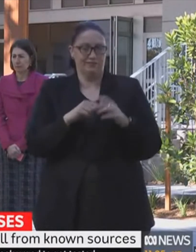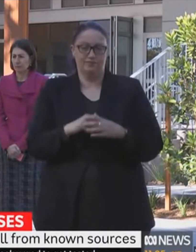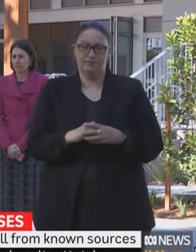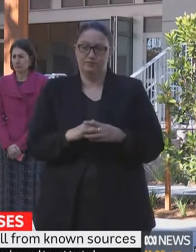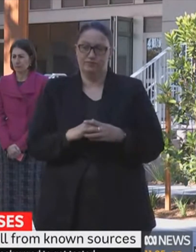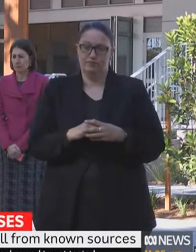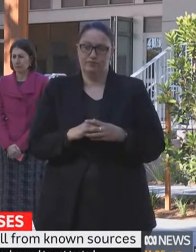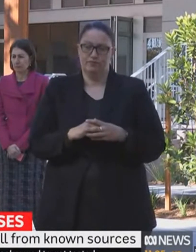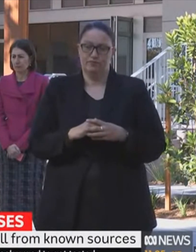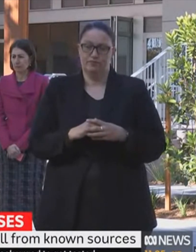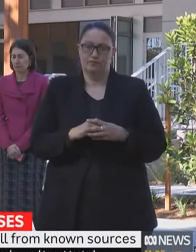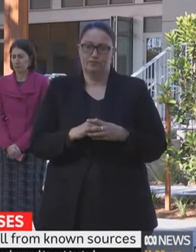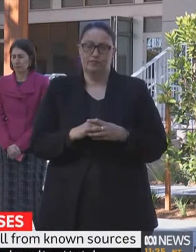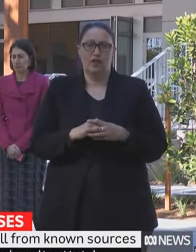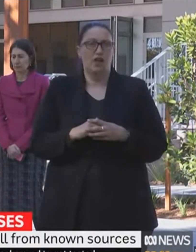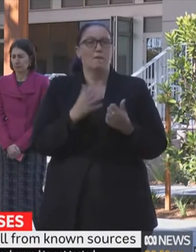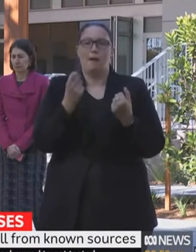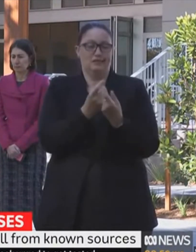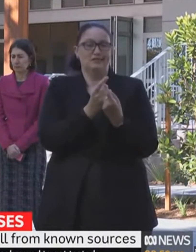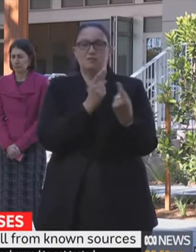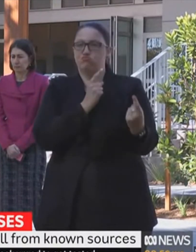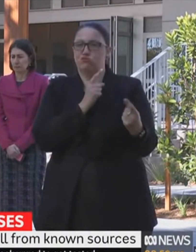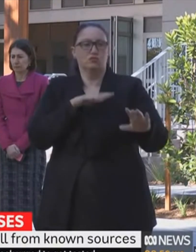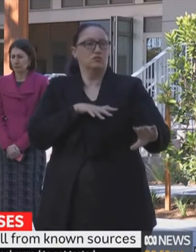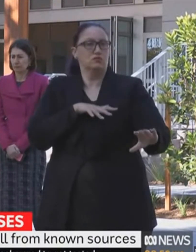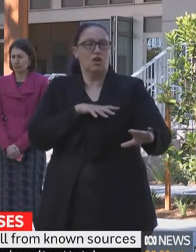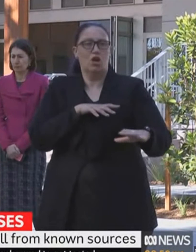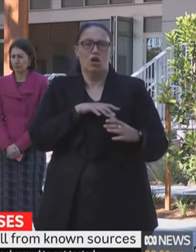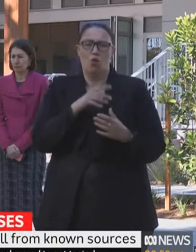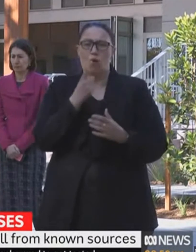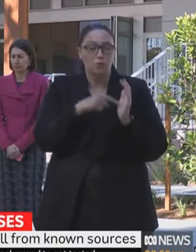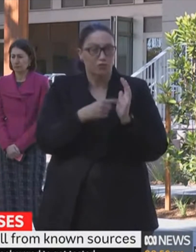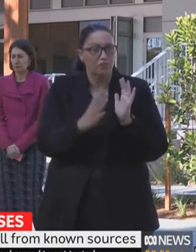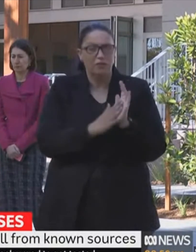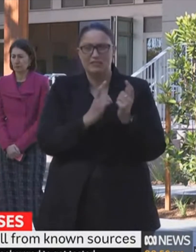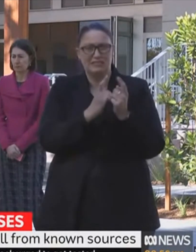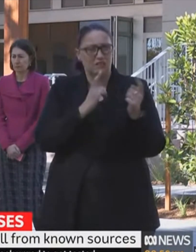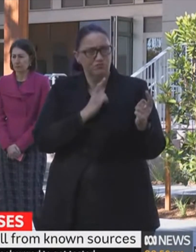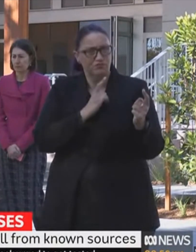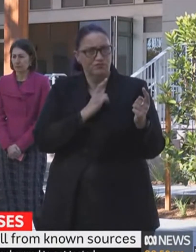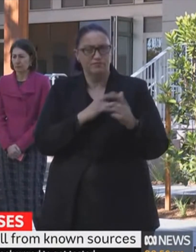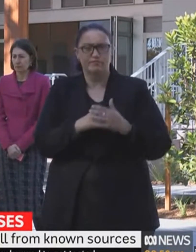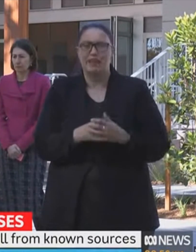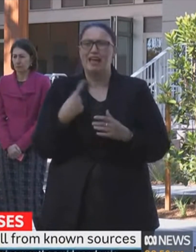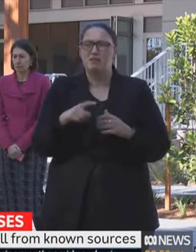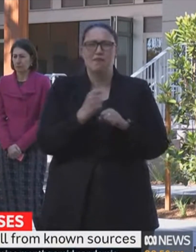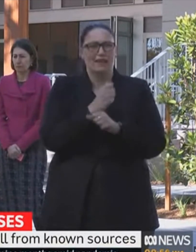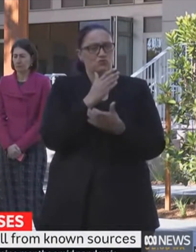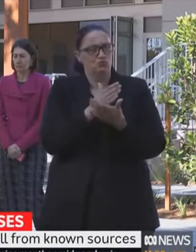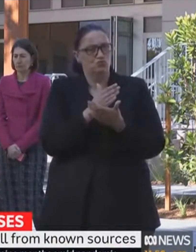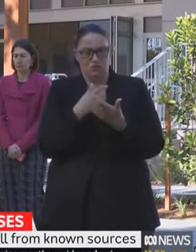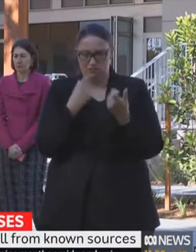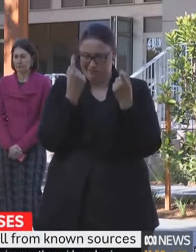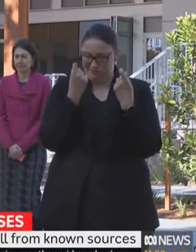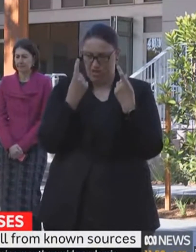very much around social distancing and adhering to social distancing, and also making decisions about how you move